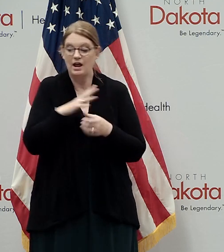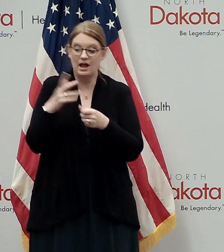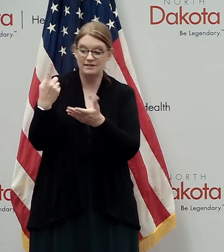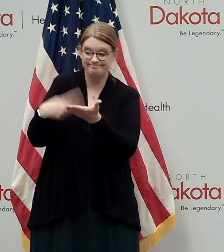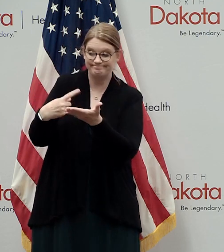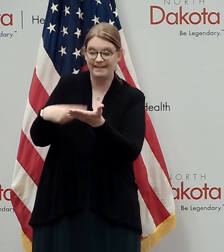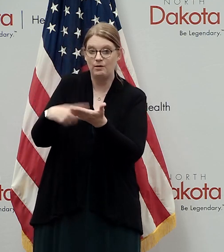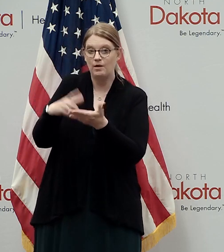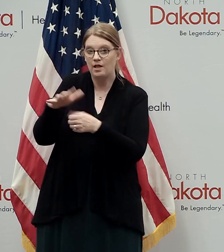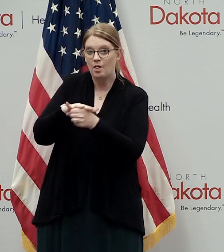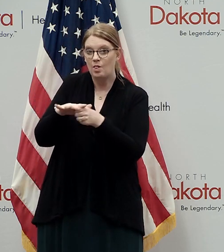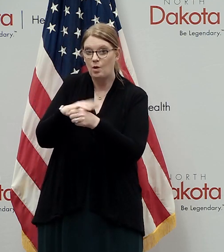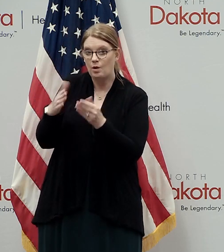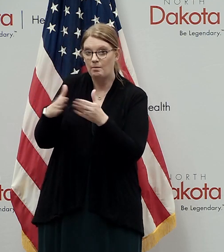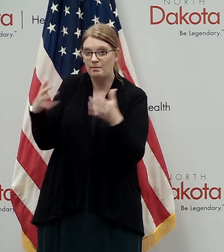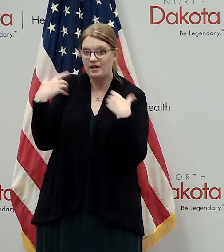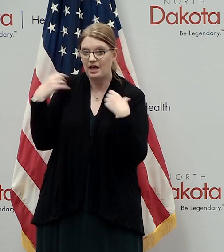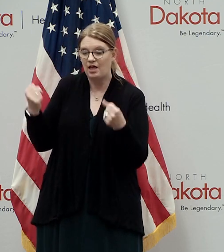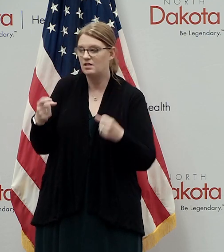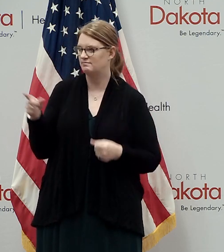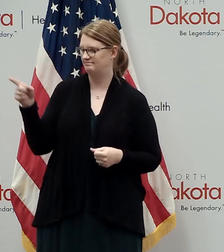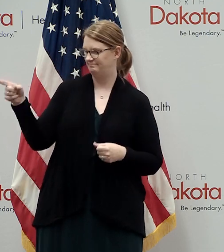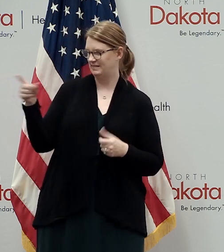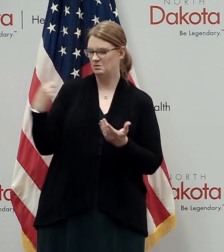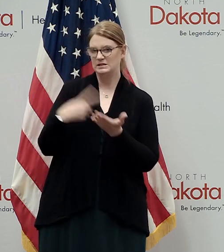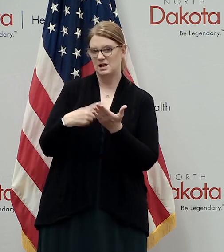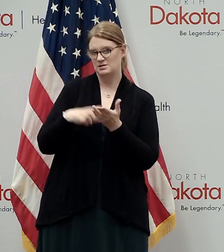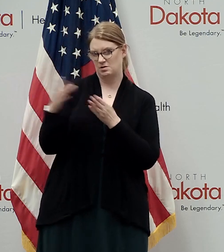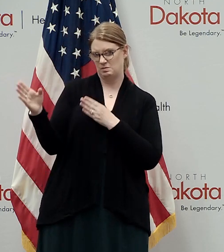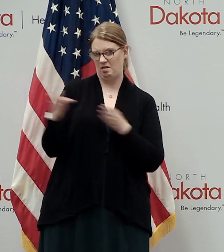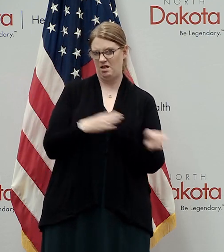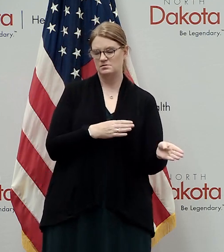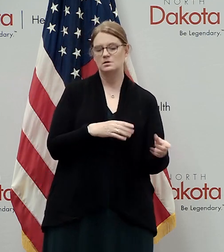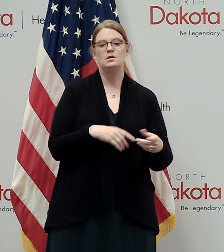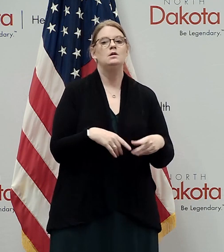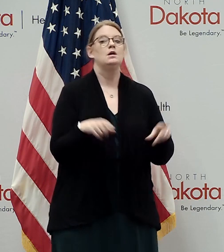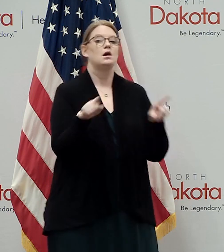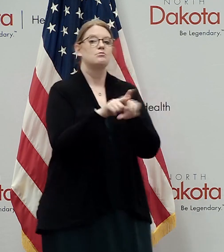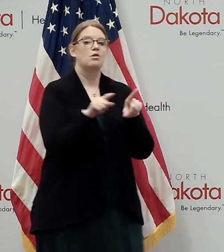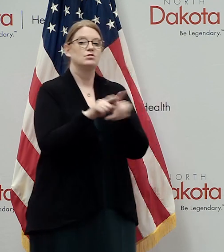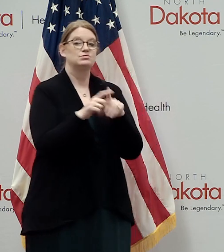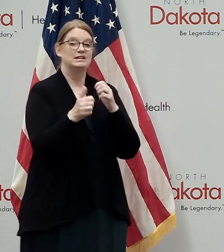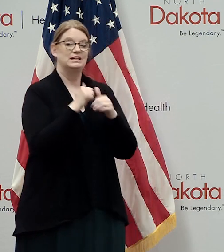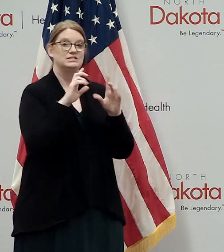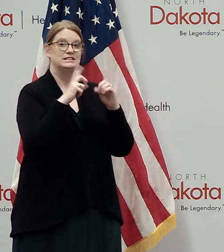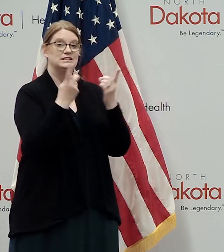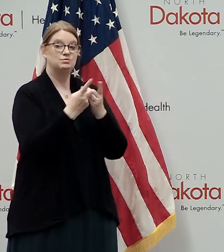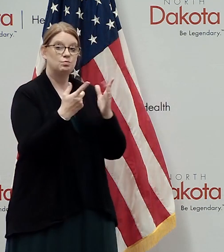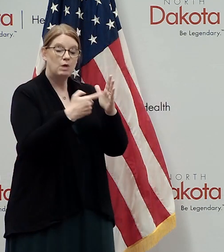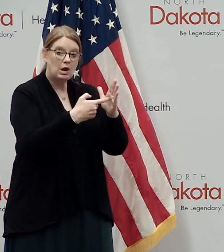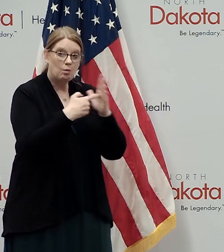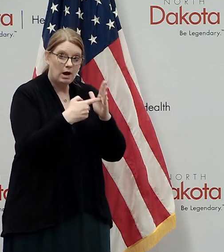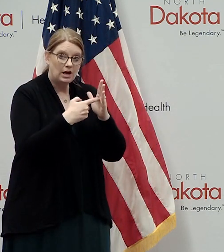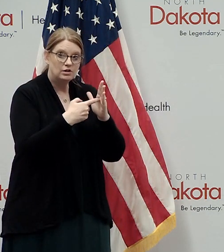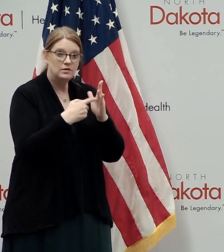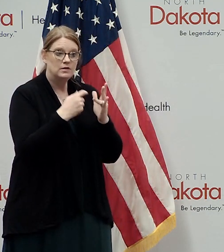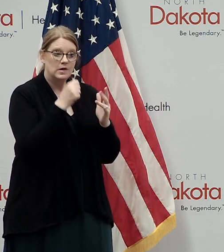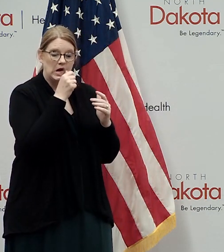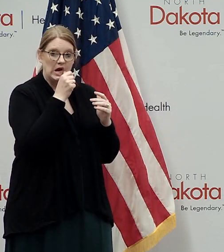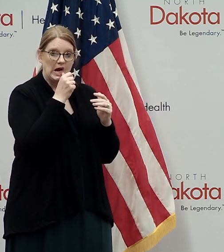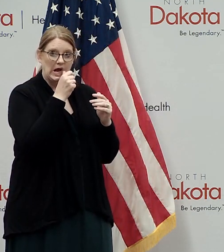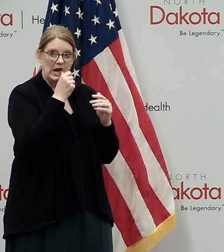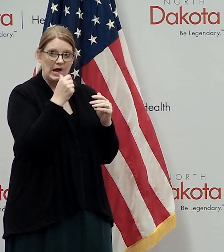health. Superintendent Baesler will discuss those plans in a moment. We should also note that each district is required to conduct